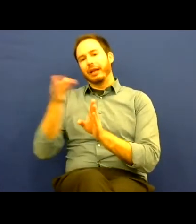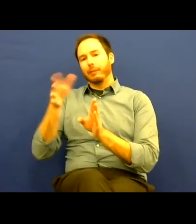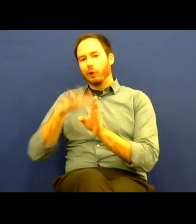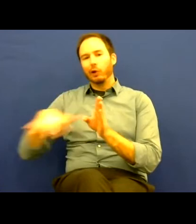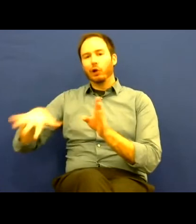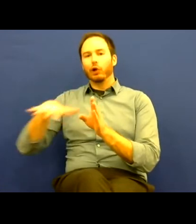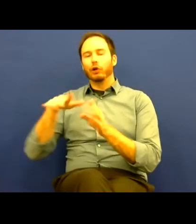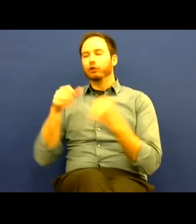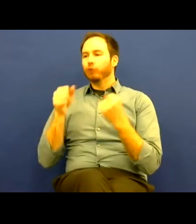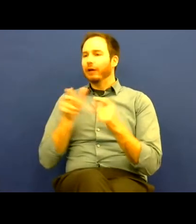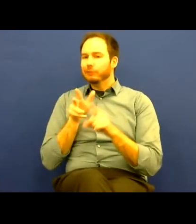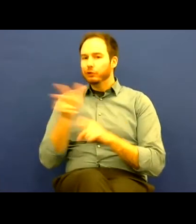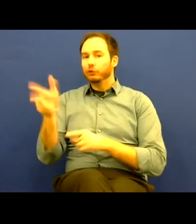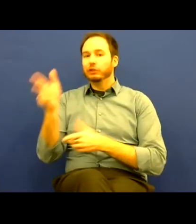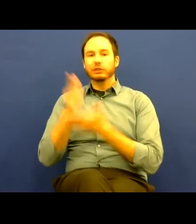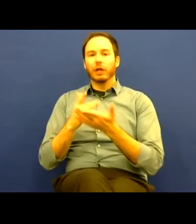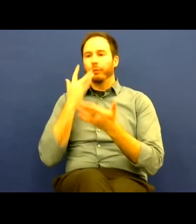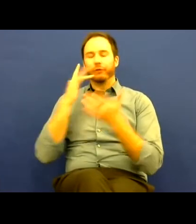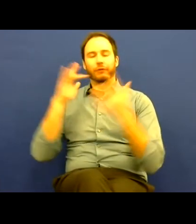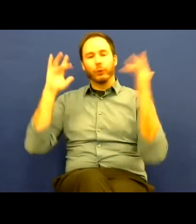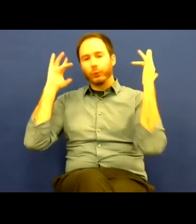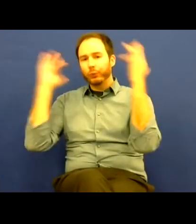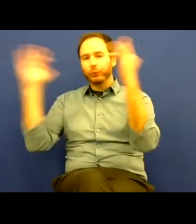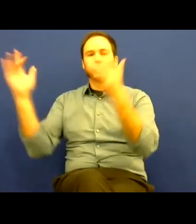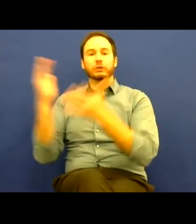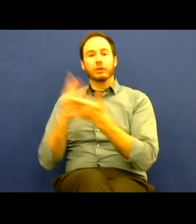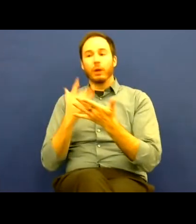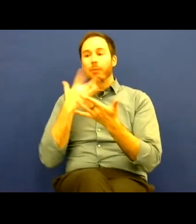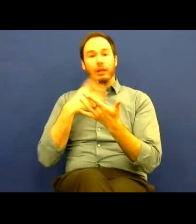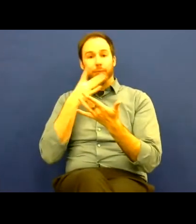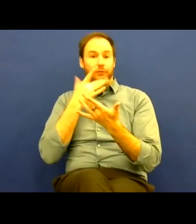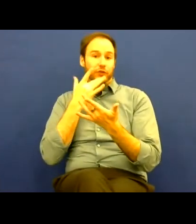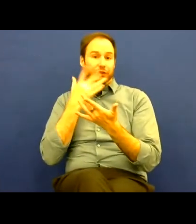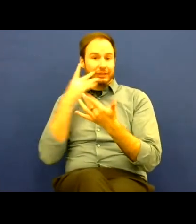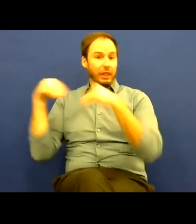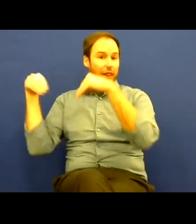So some neighborhoods like those lights, some neighborhoods do not.